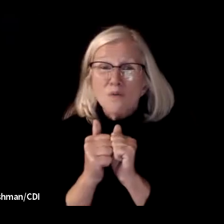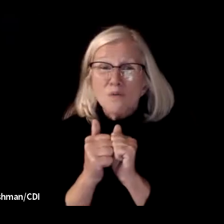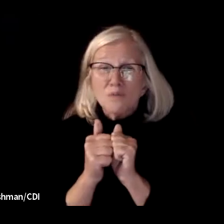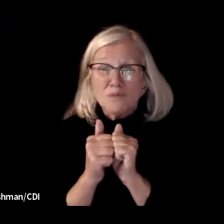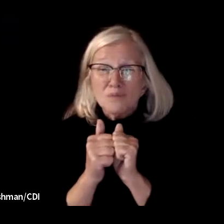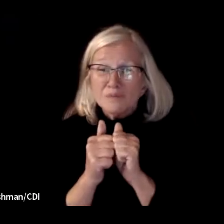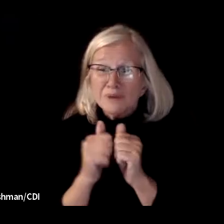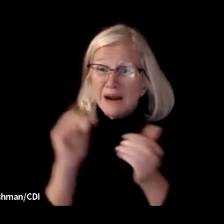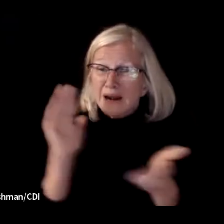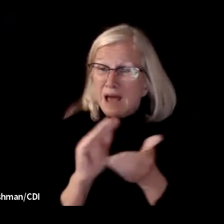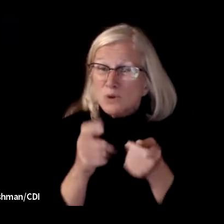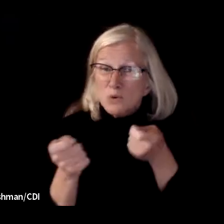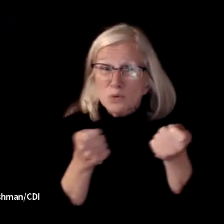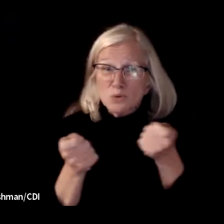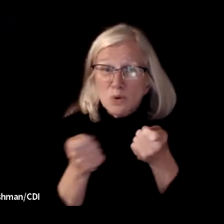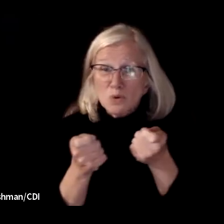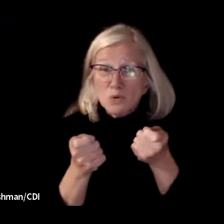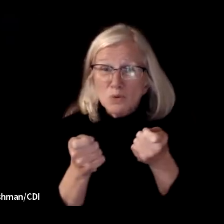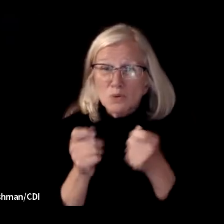transmission that is happening in our communities,